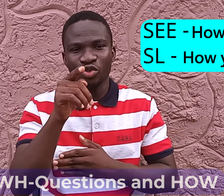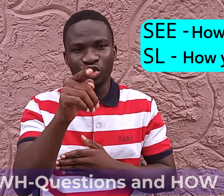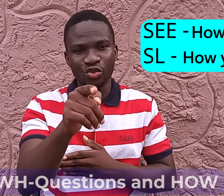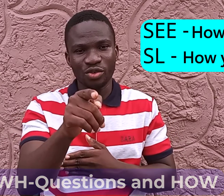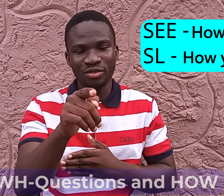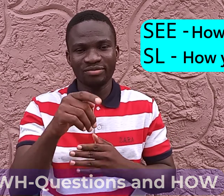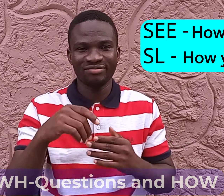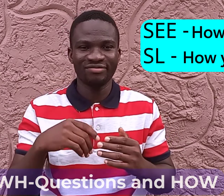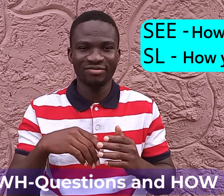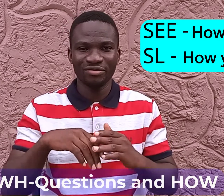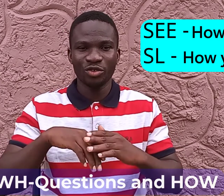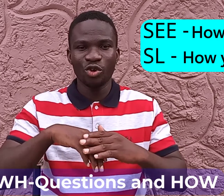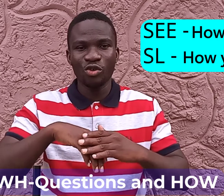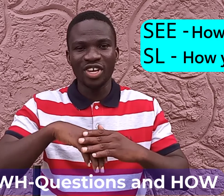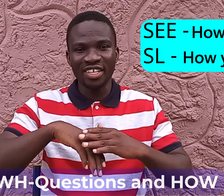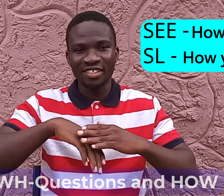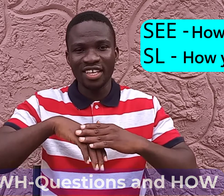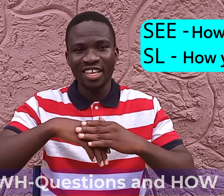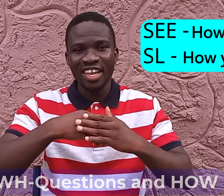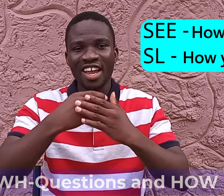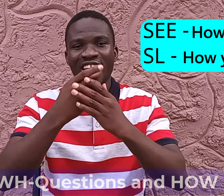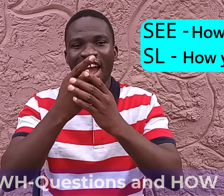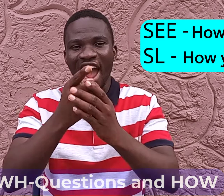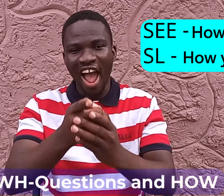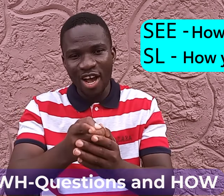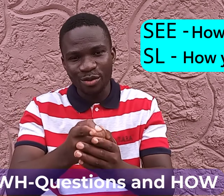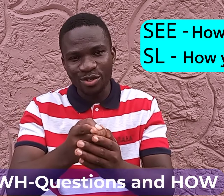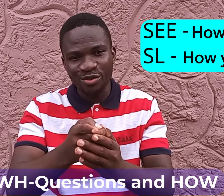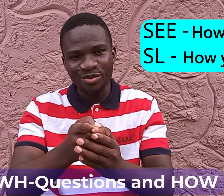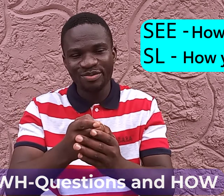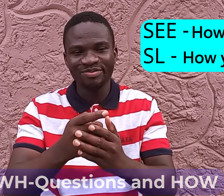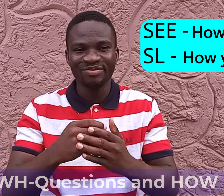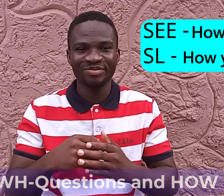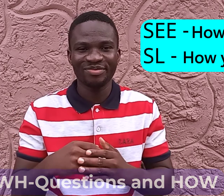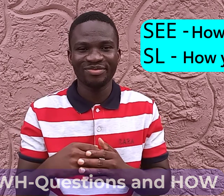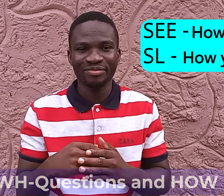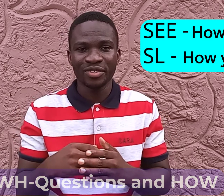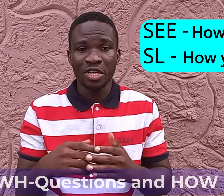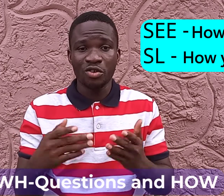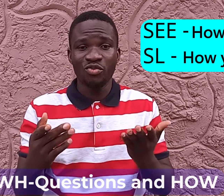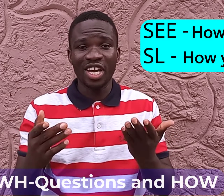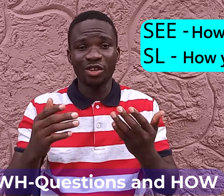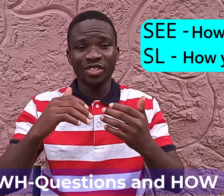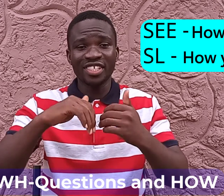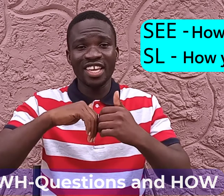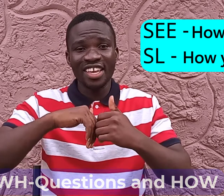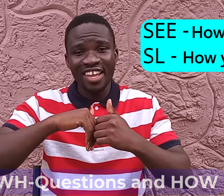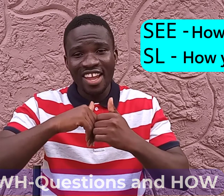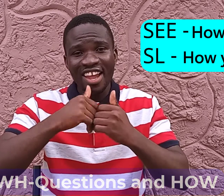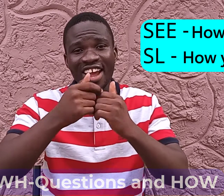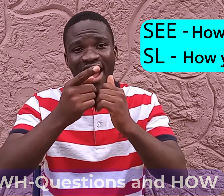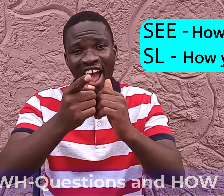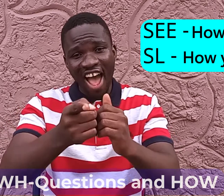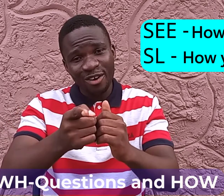you? Or you can say, how you? You can also say, how